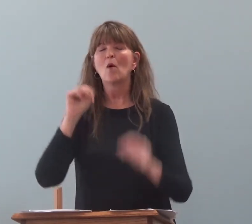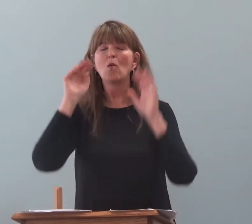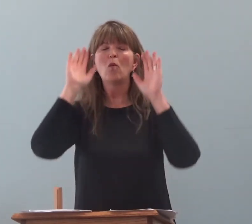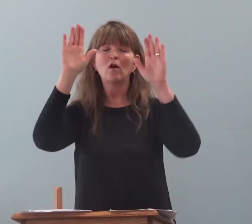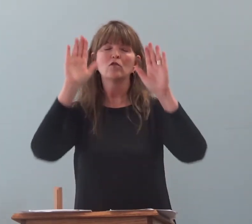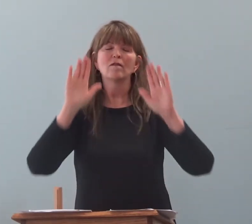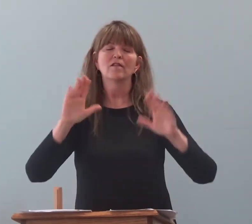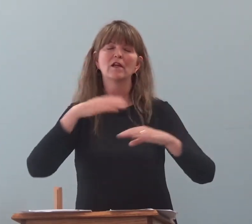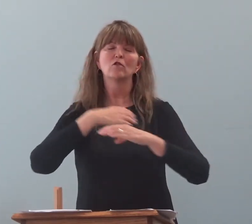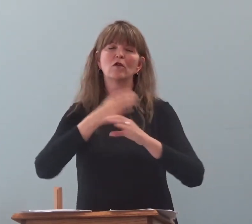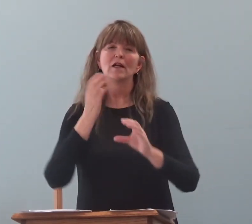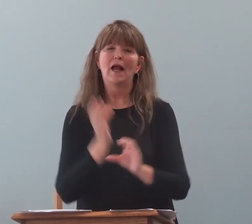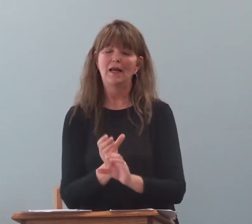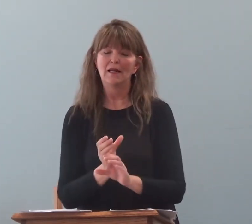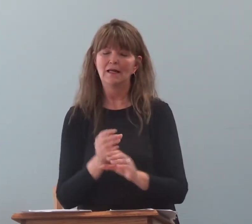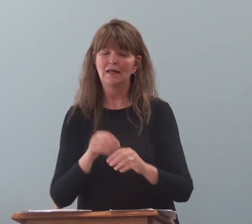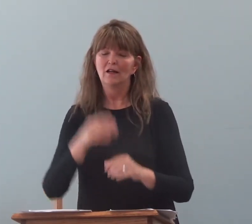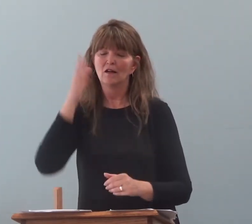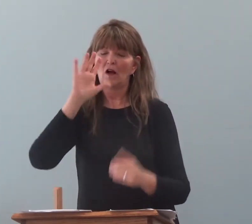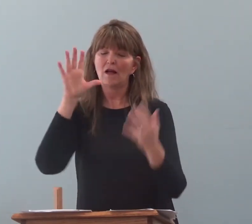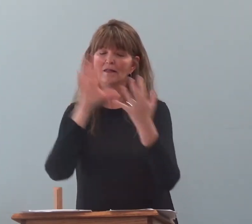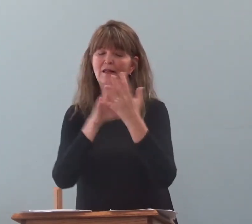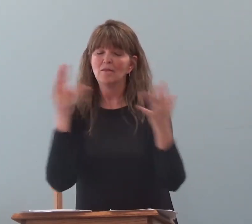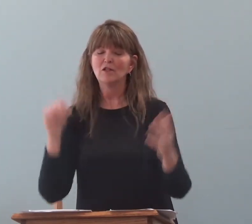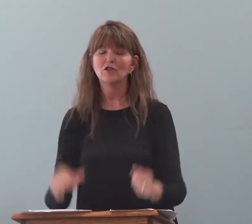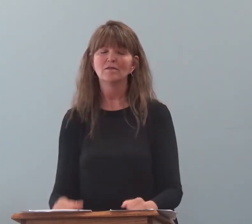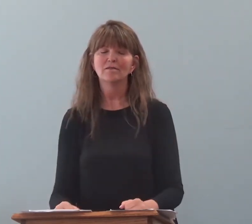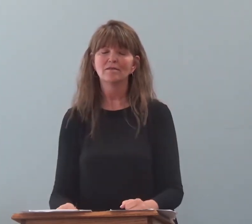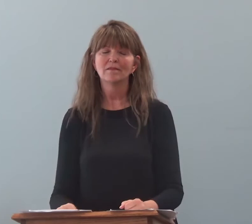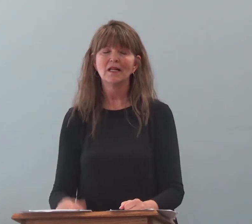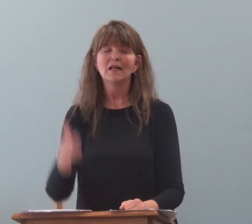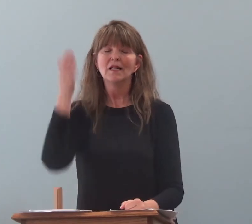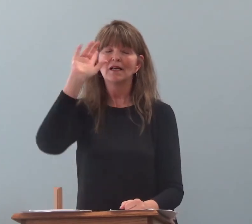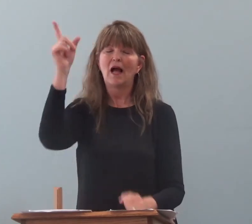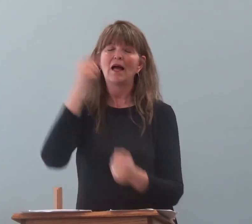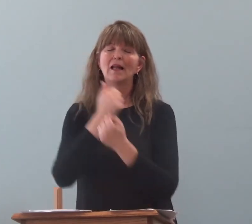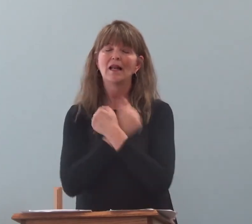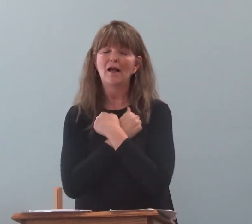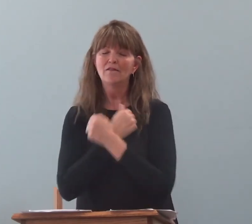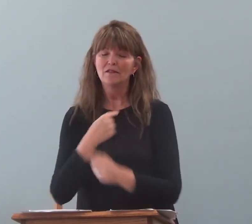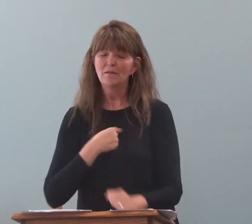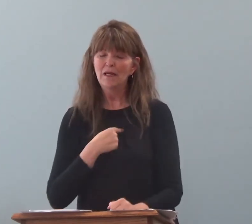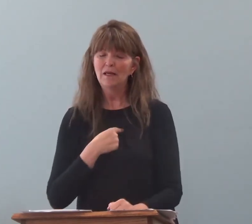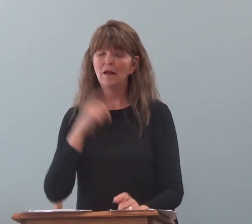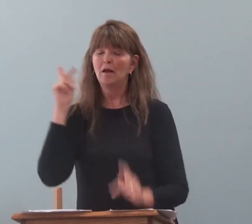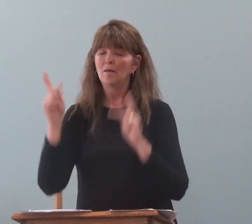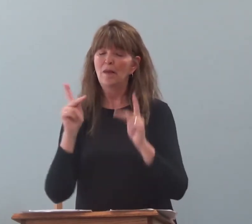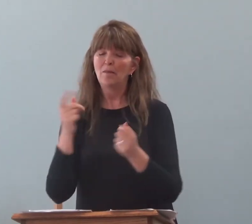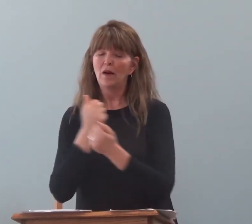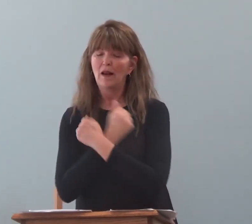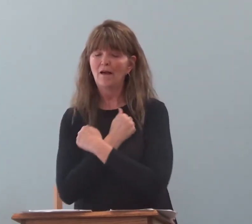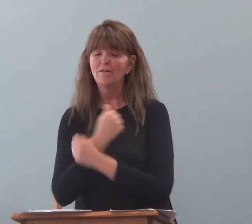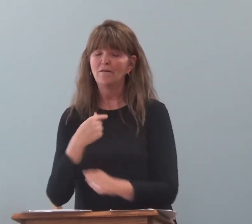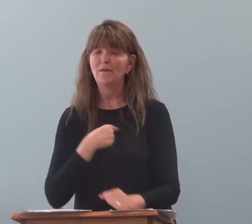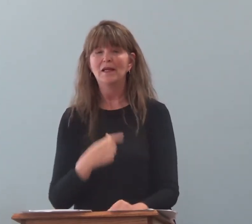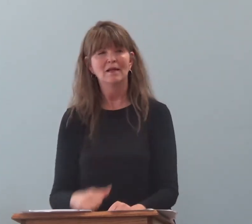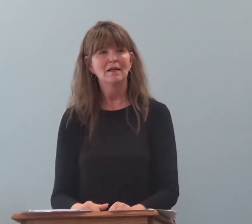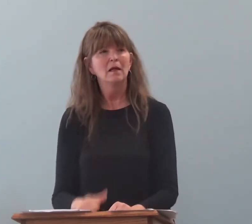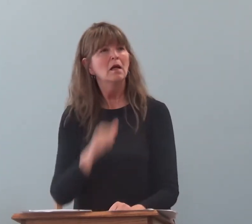strong, I am wonderfully made in the image of God. God loves me, other people